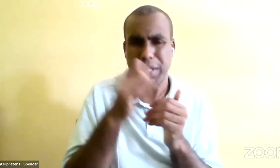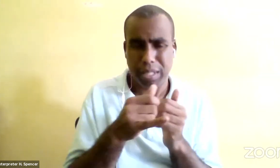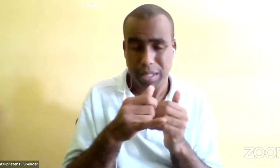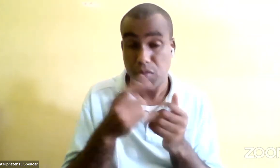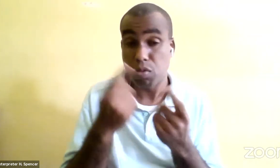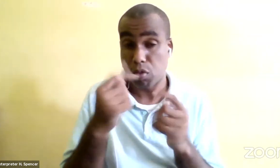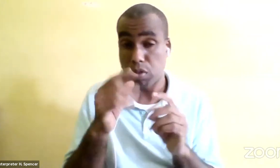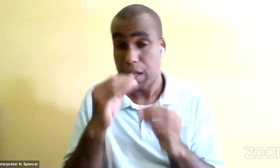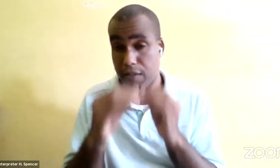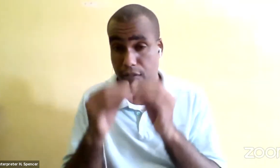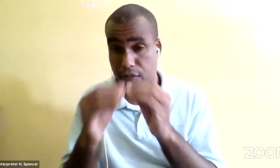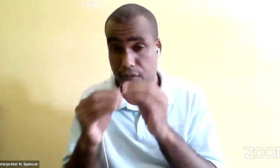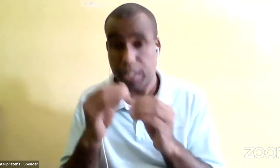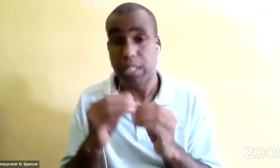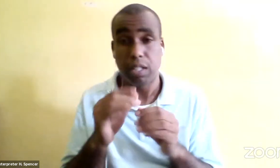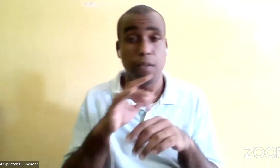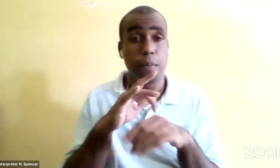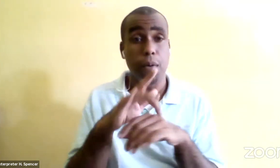from the outset.